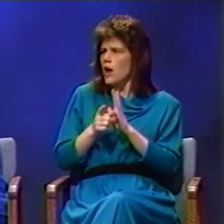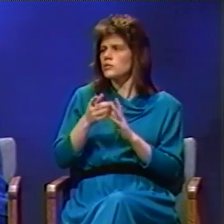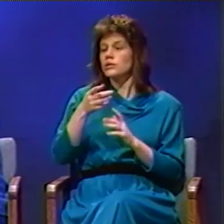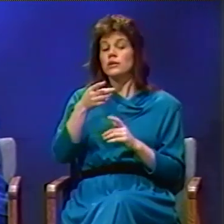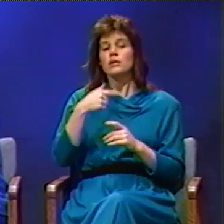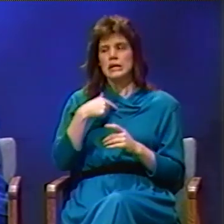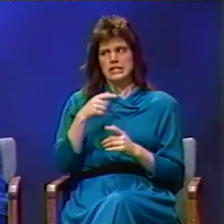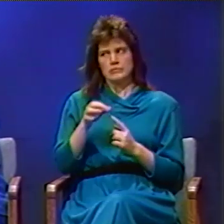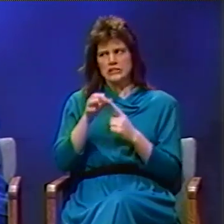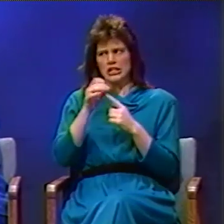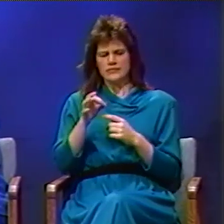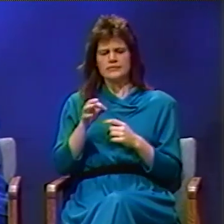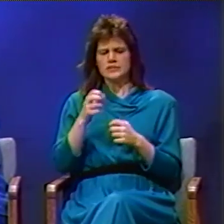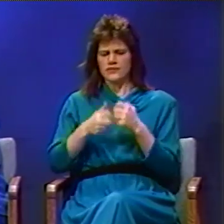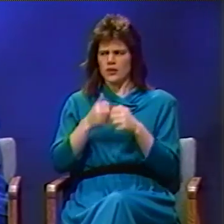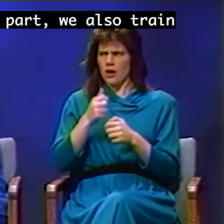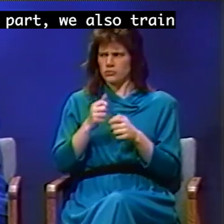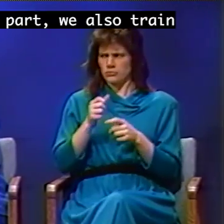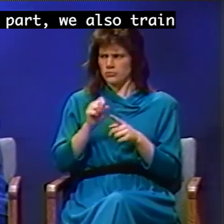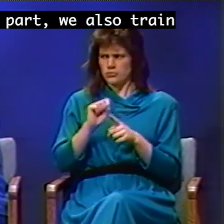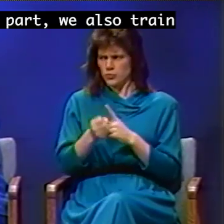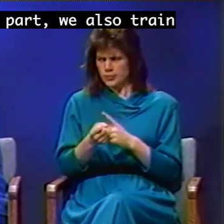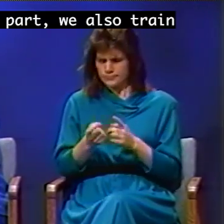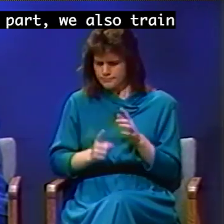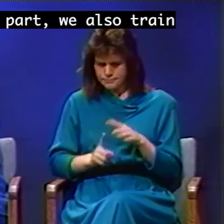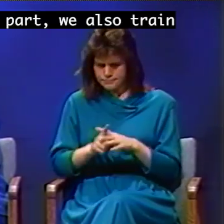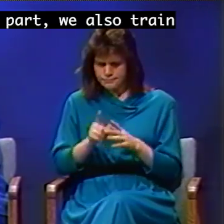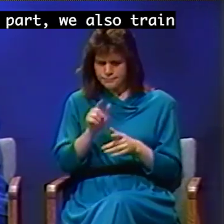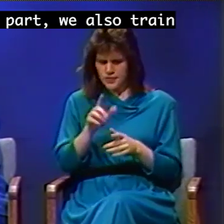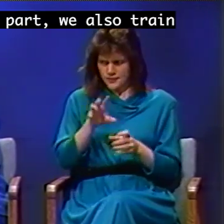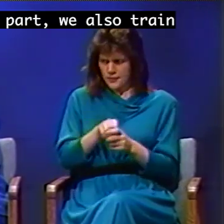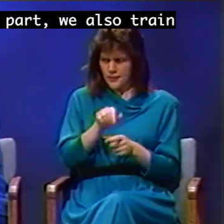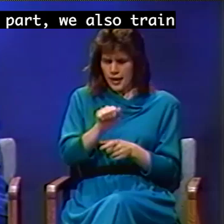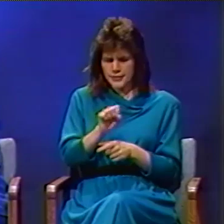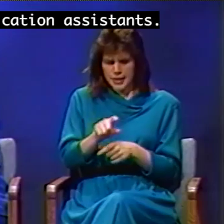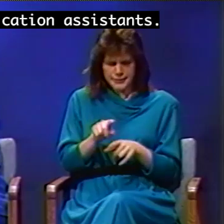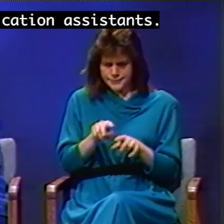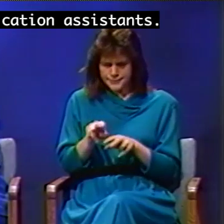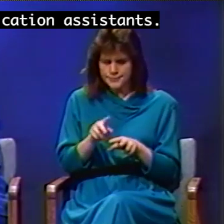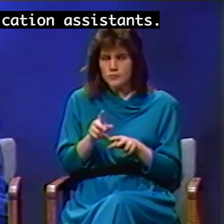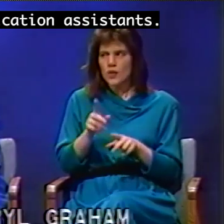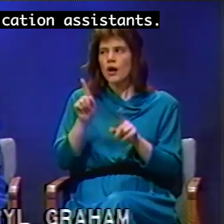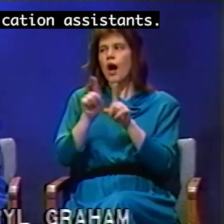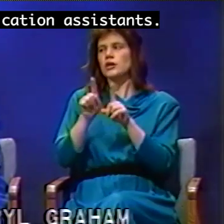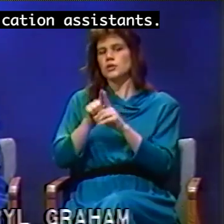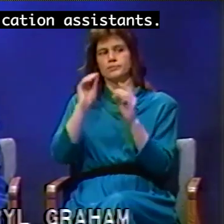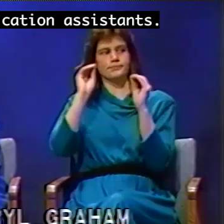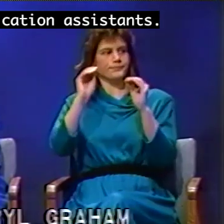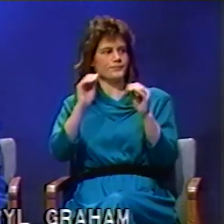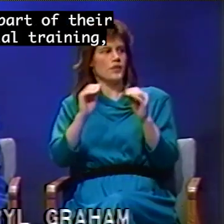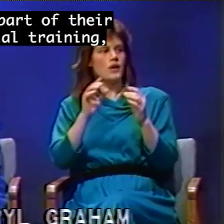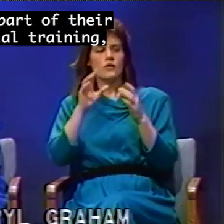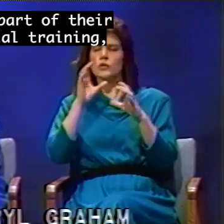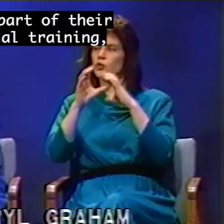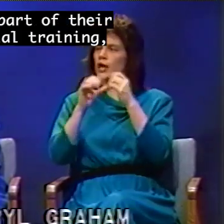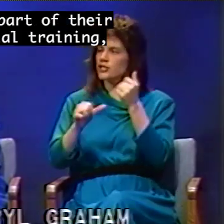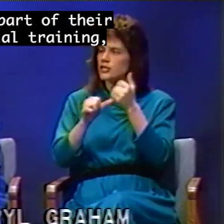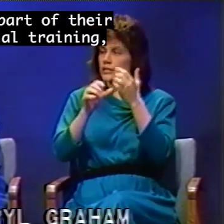difficult situations involving ASL. For the most part, we also train our communication assistants. It's part of their